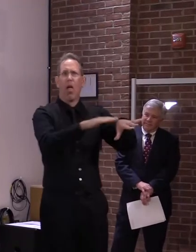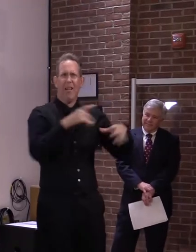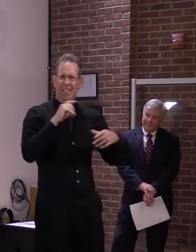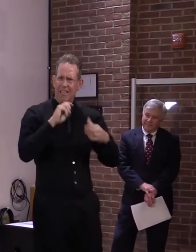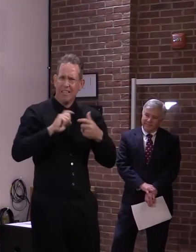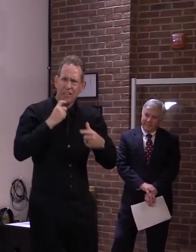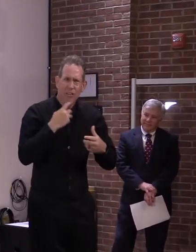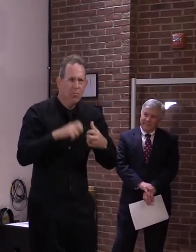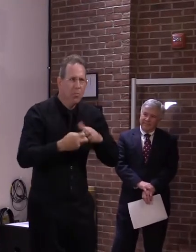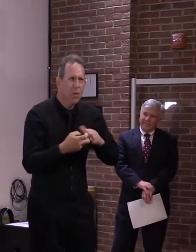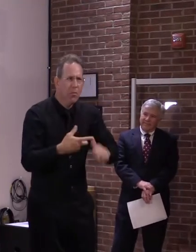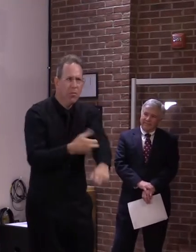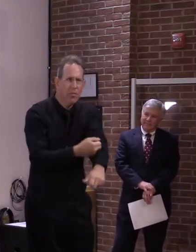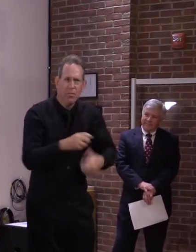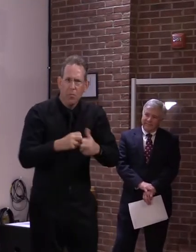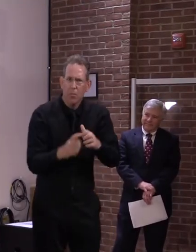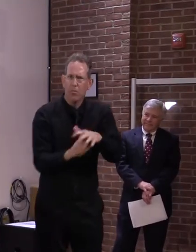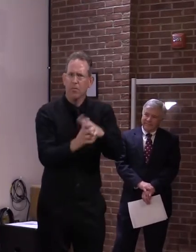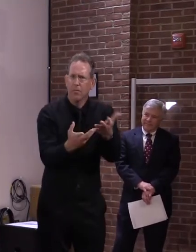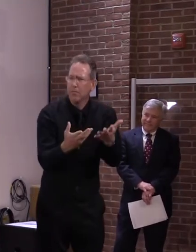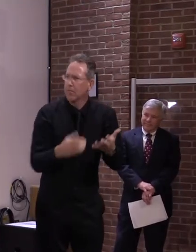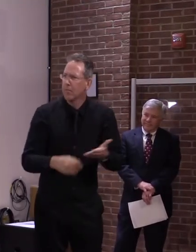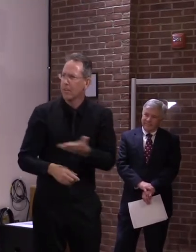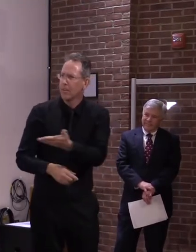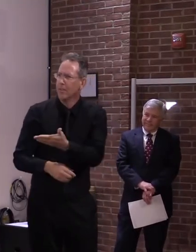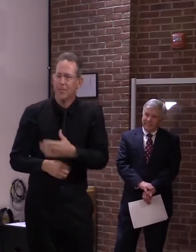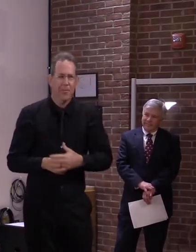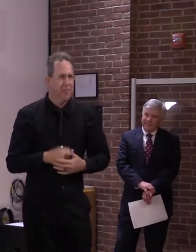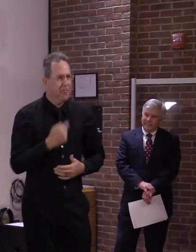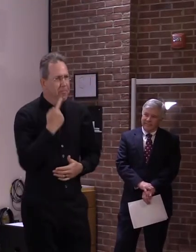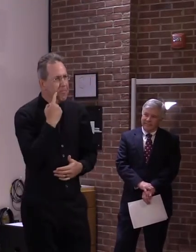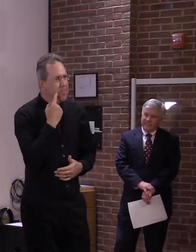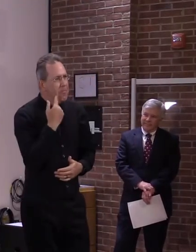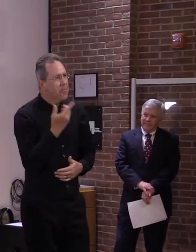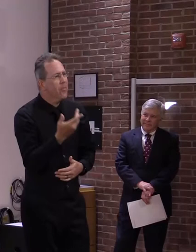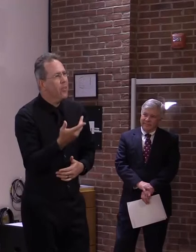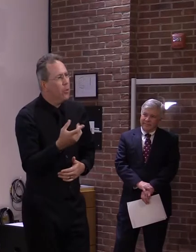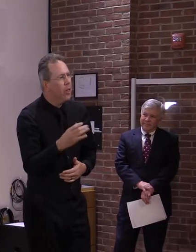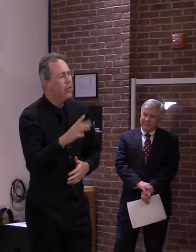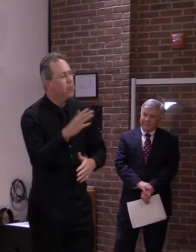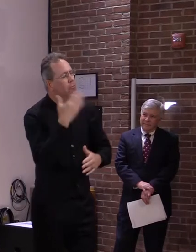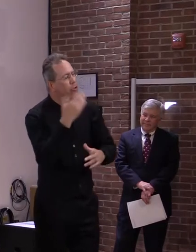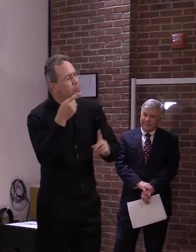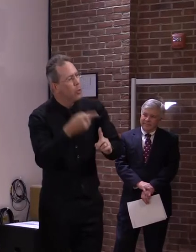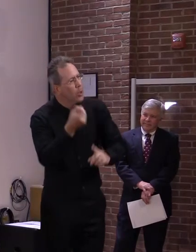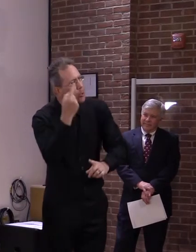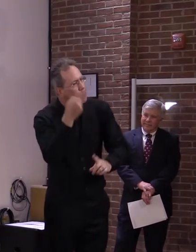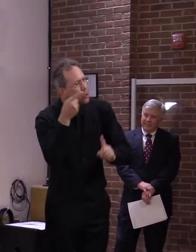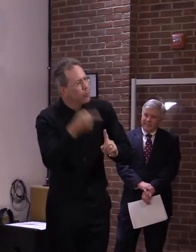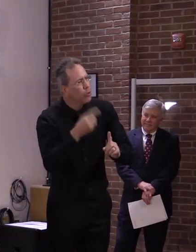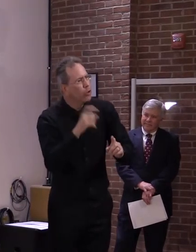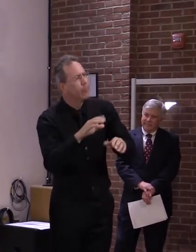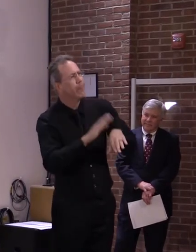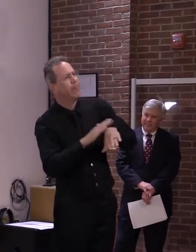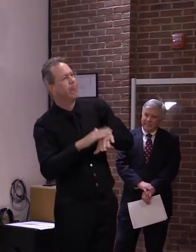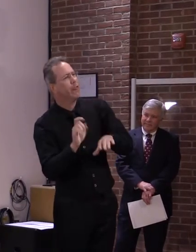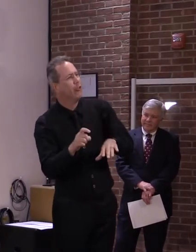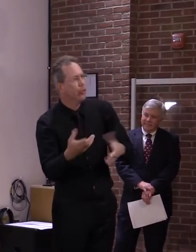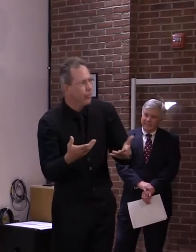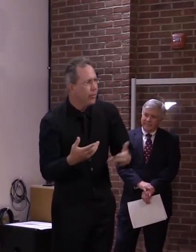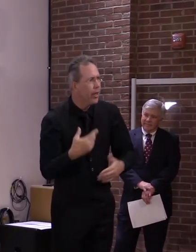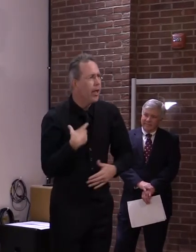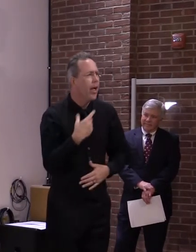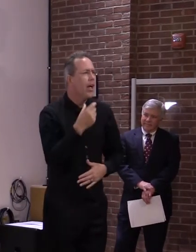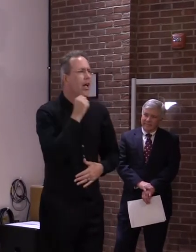from a vaccine? Yeah, you know, you make a good point. I do see it the opposite way, though. I do see more benefit